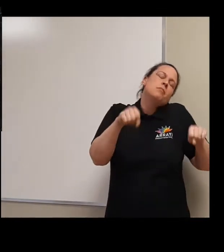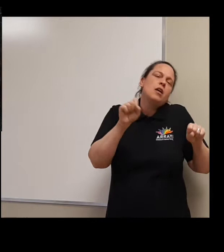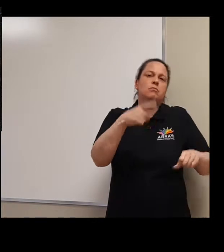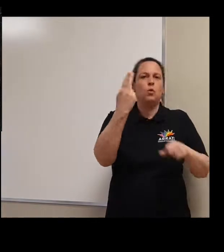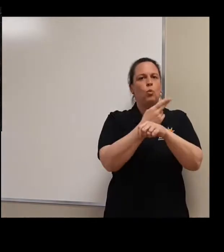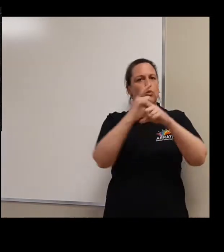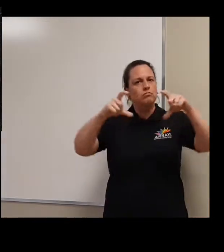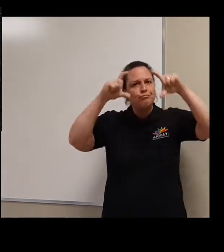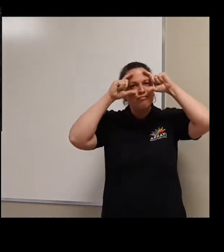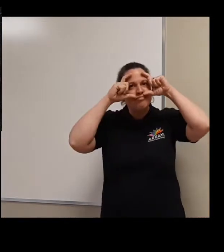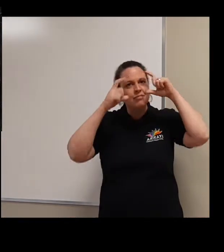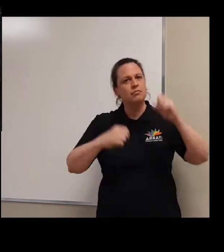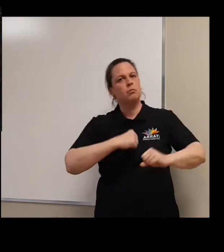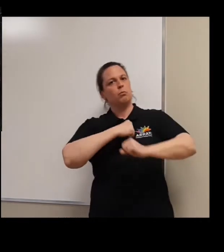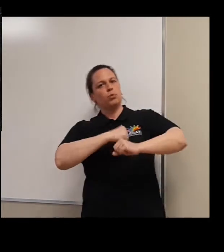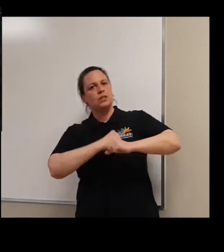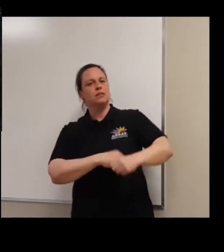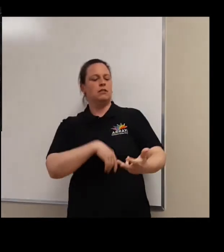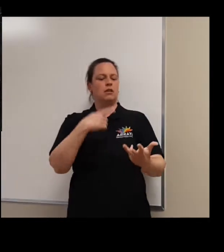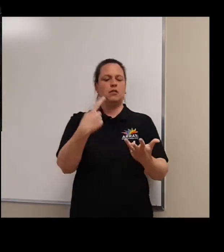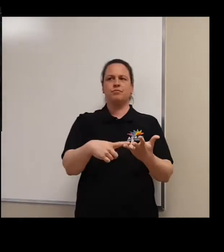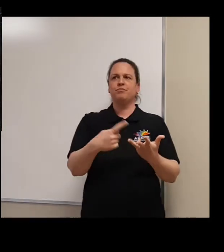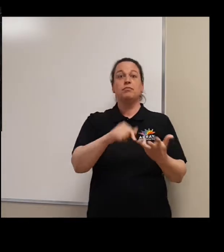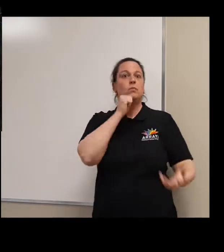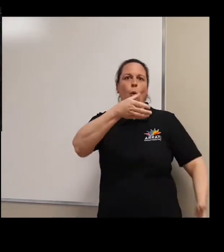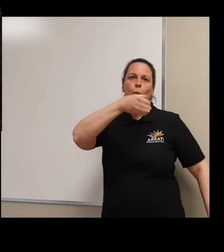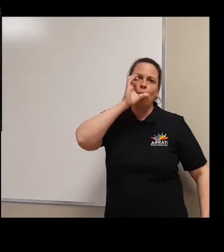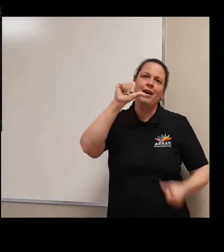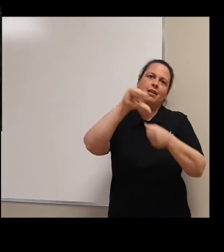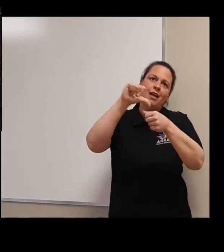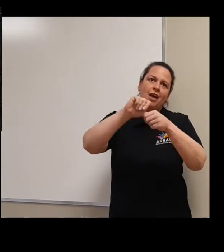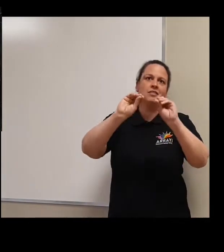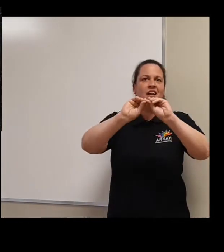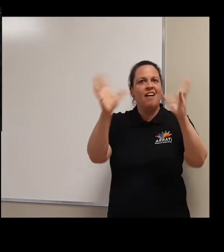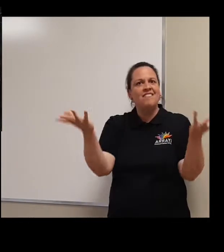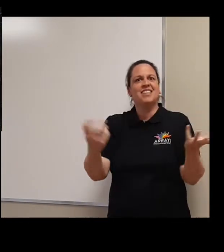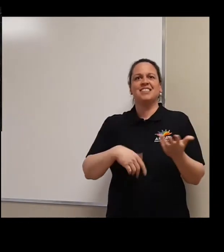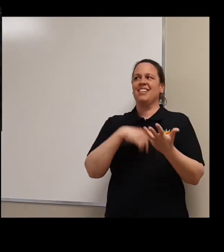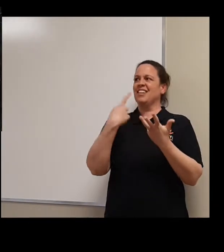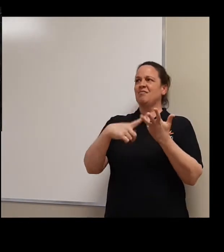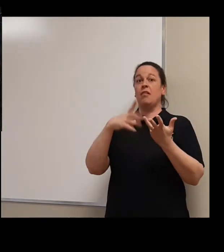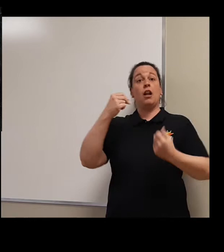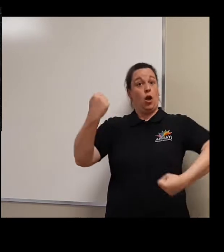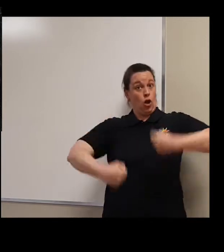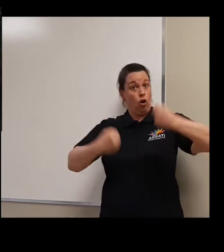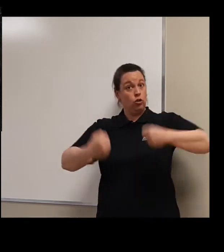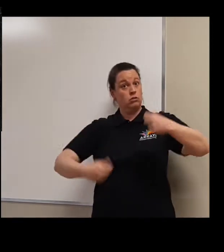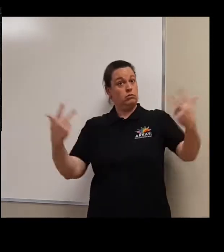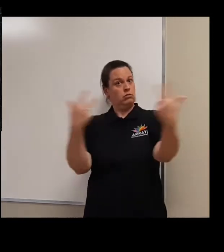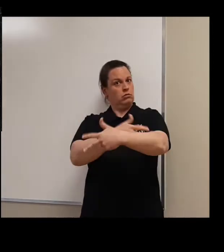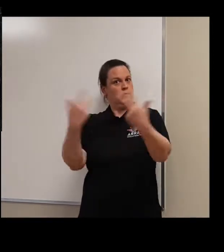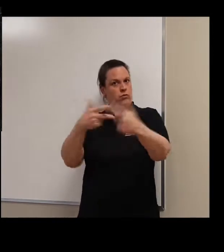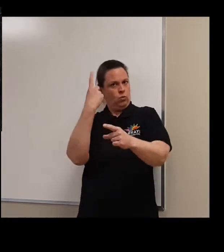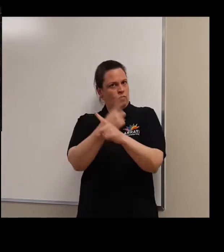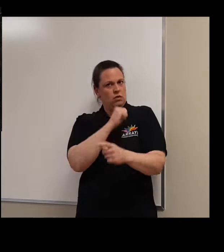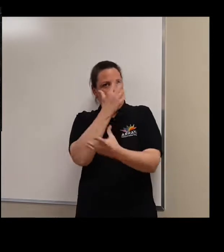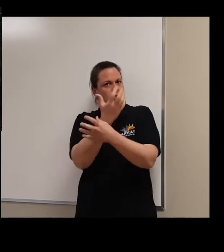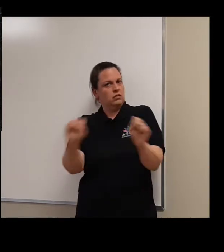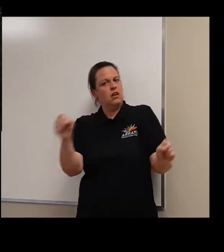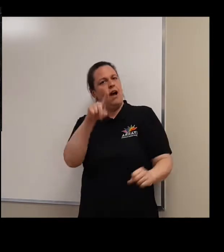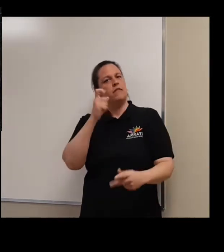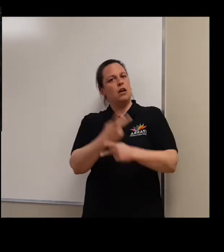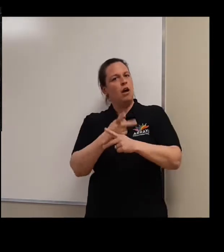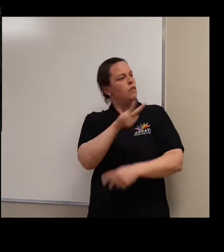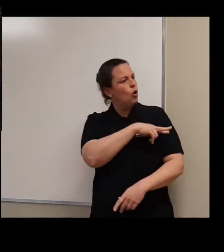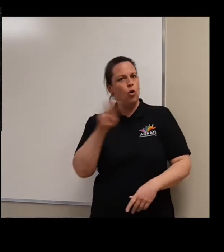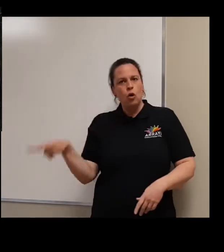gasoline, wear safety goggles. You would never drink gasoline and always pay attention to the traffic. Cars